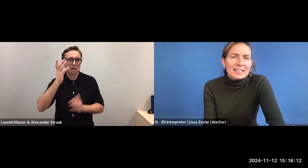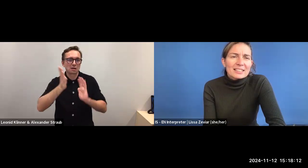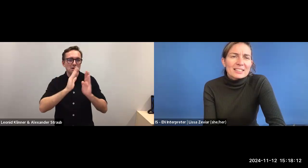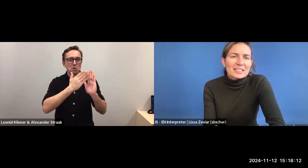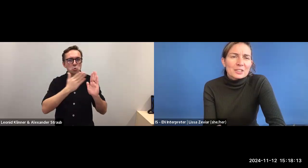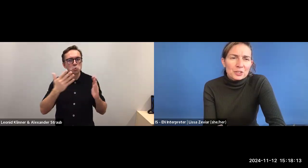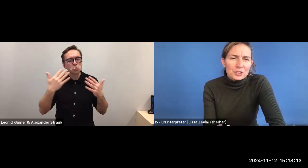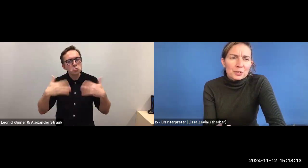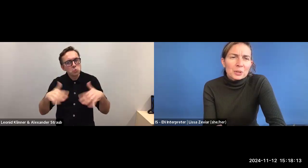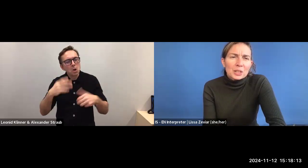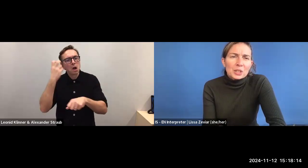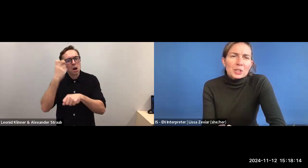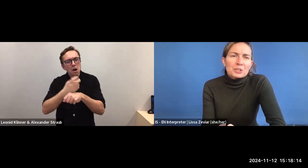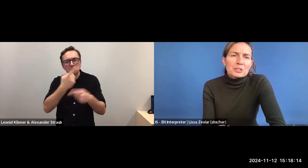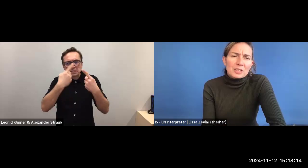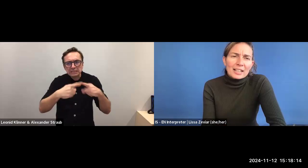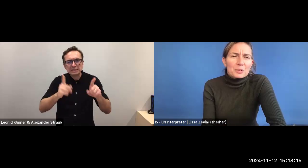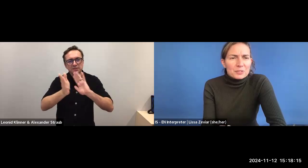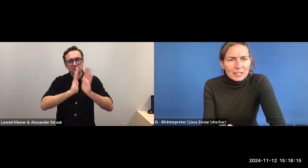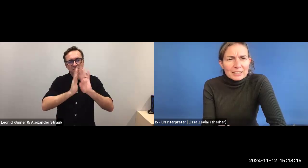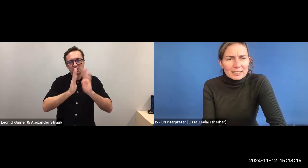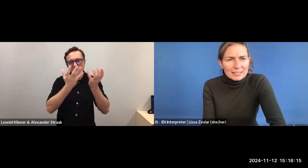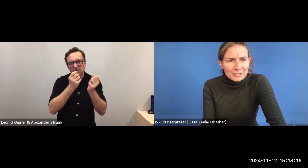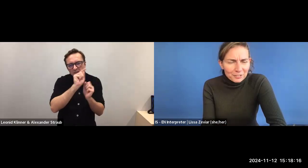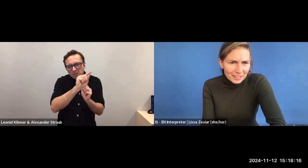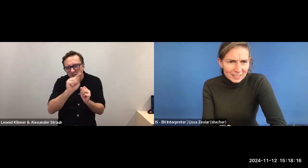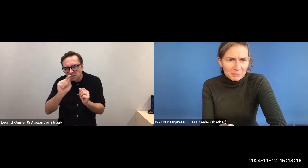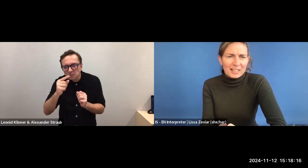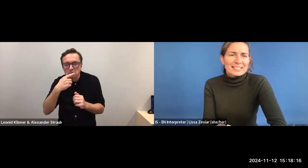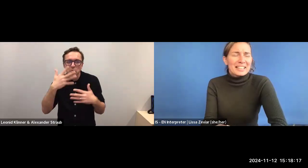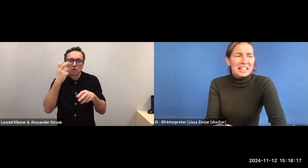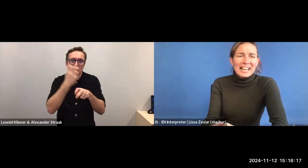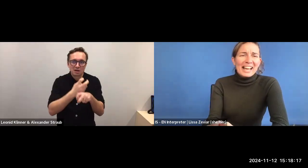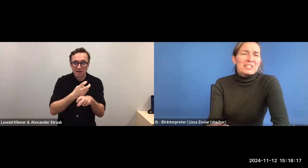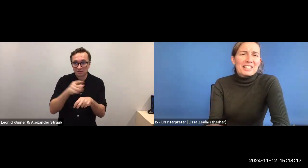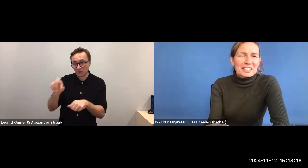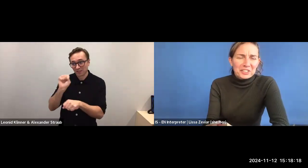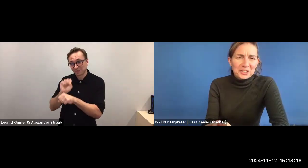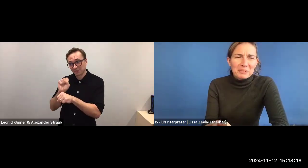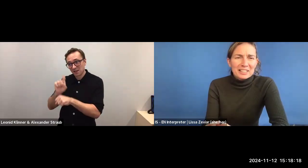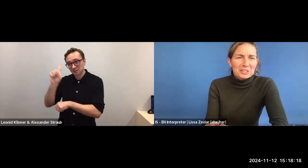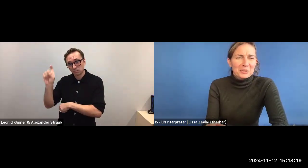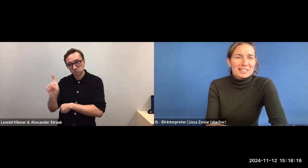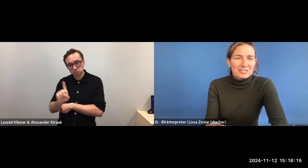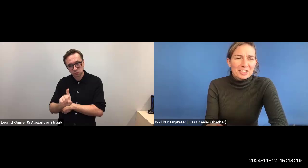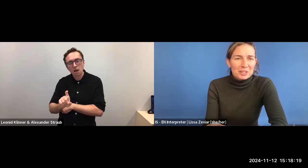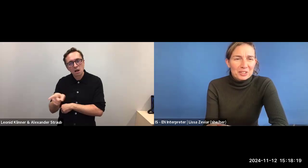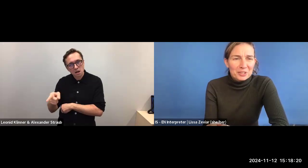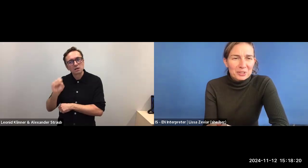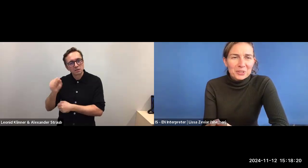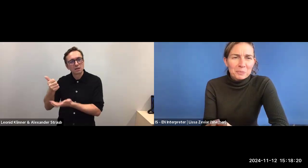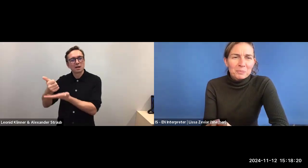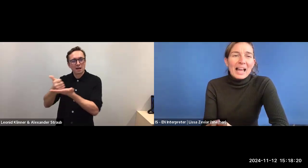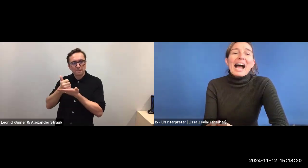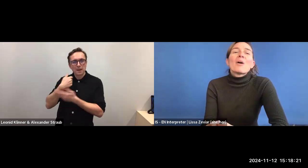They said that Gunther signing it was very different because it was very difficult because it was quite different than